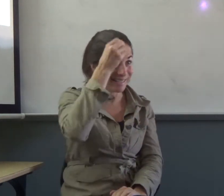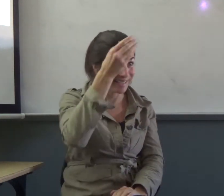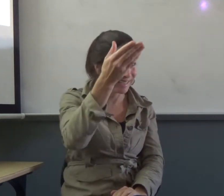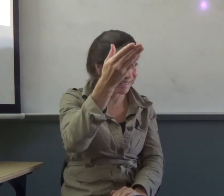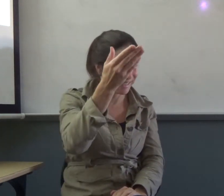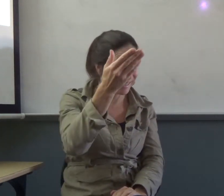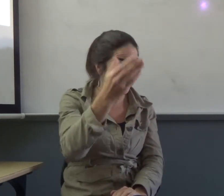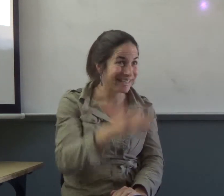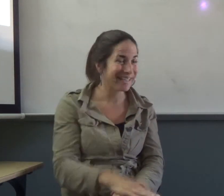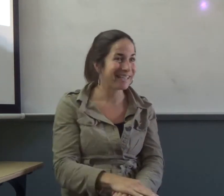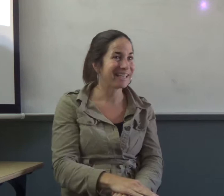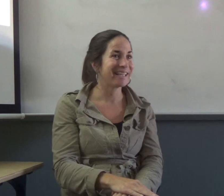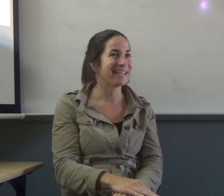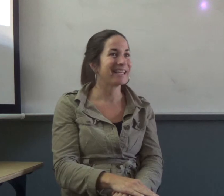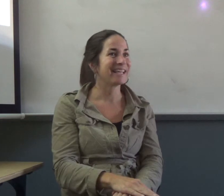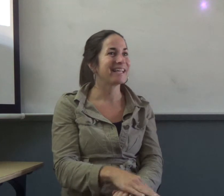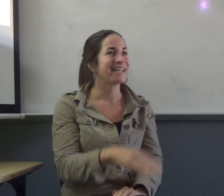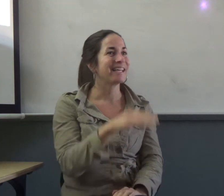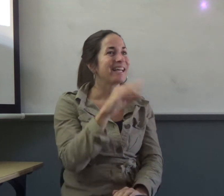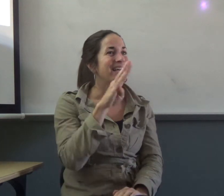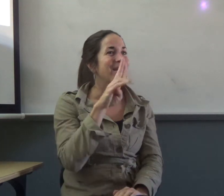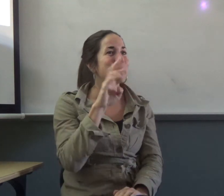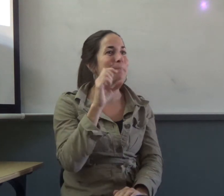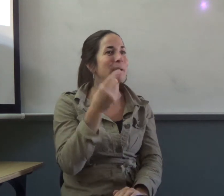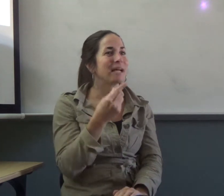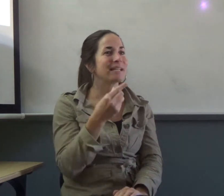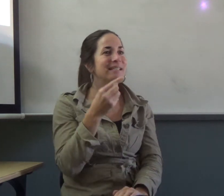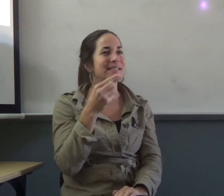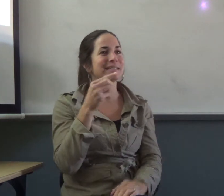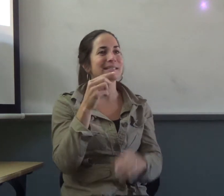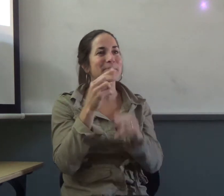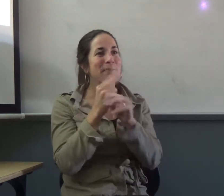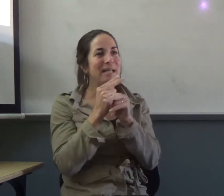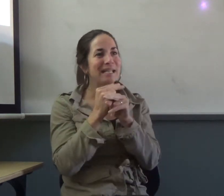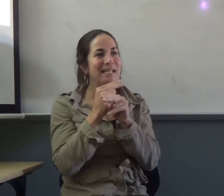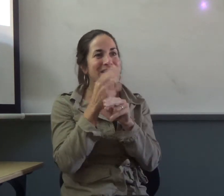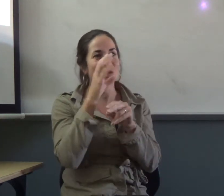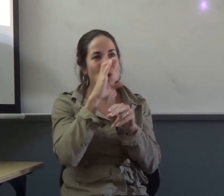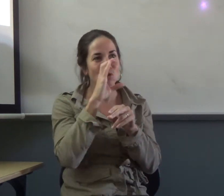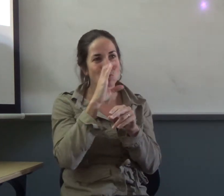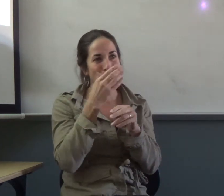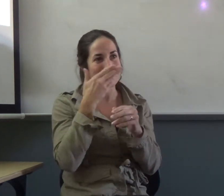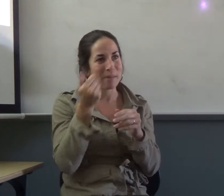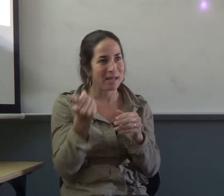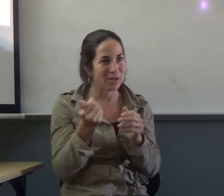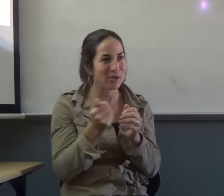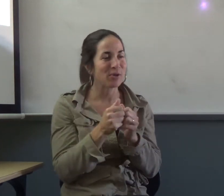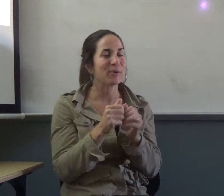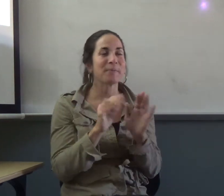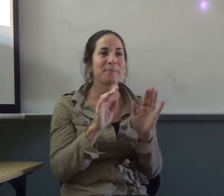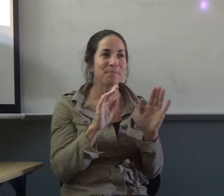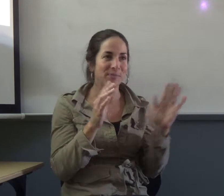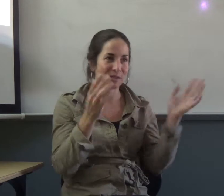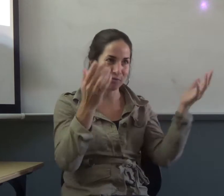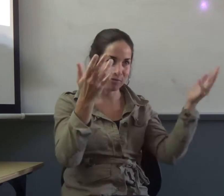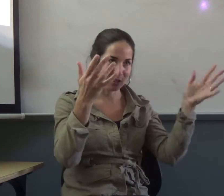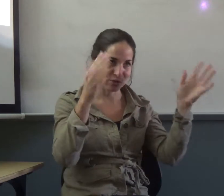Well, the Bugs Bunny cartoon, that's better. Oh, I like that one There we already go. with Hazel the No, Witch. no. Witch Hazel. All right, let's focus. Here we go. You